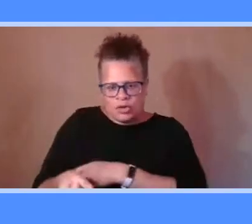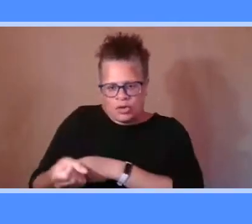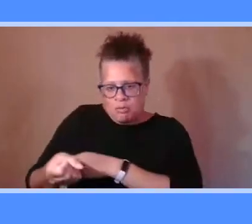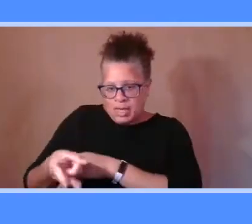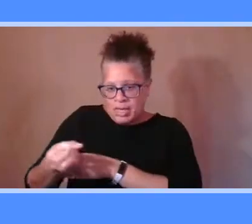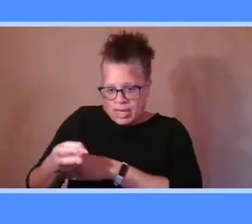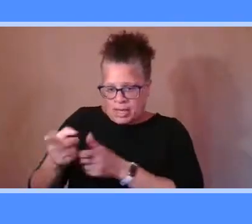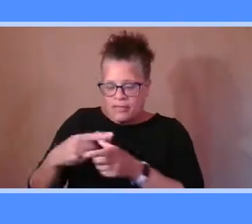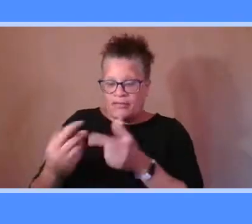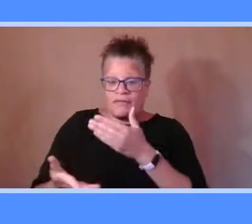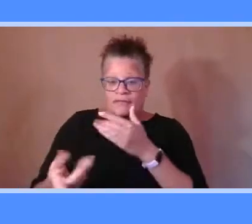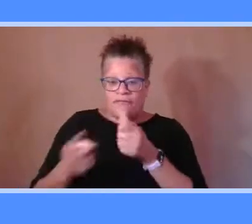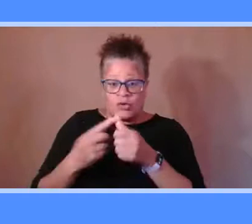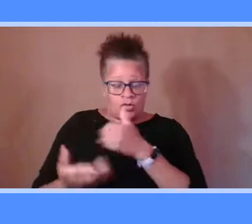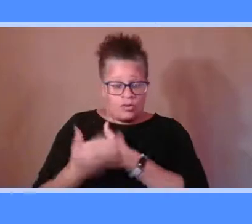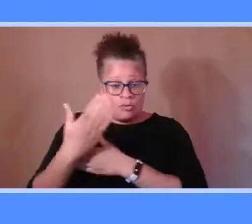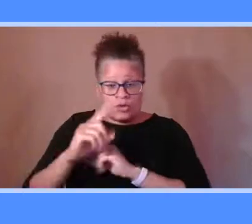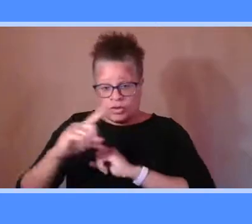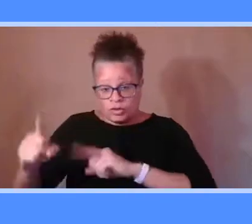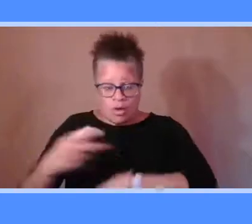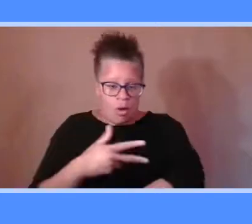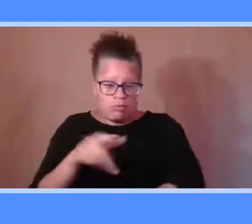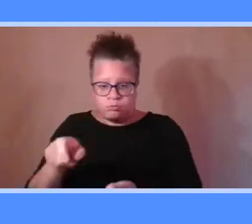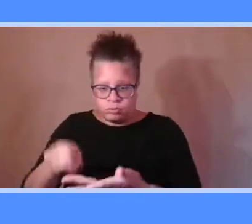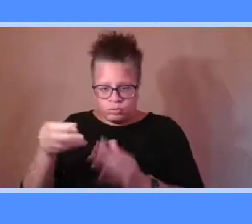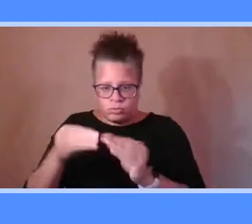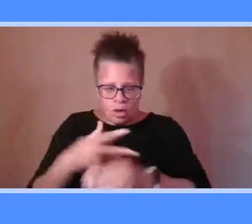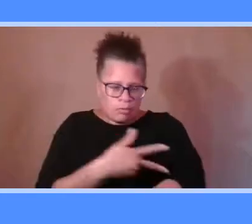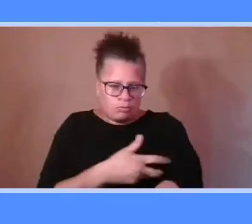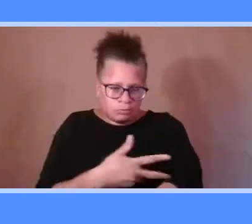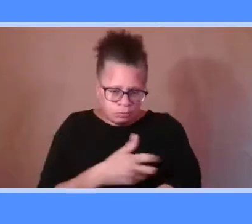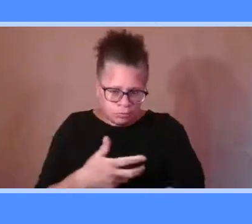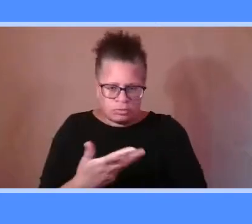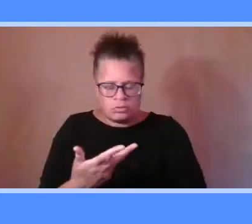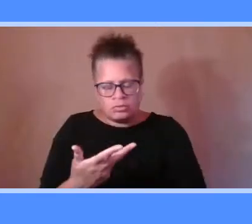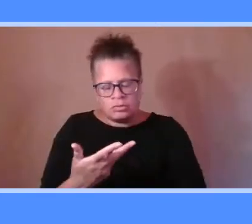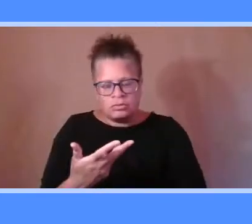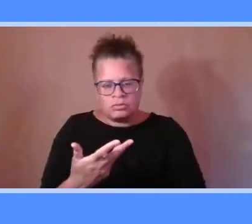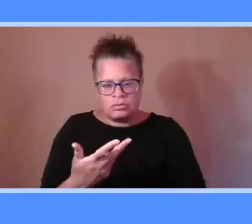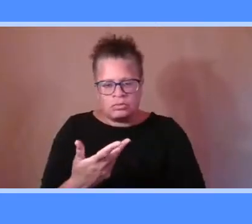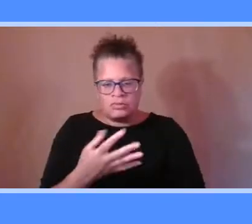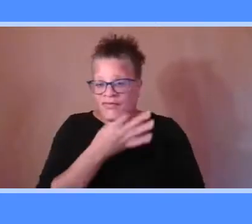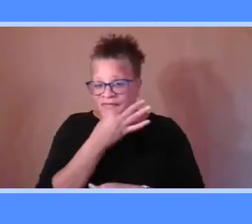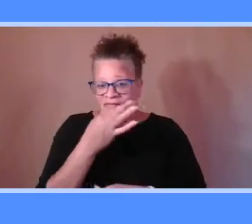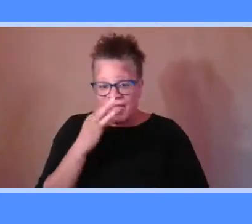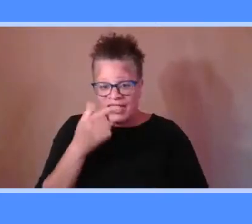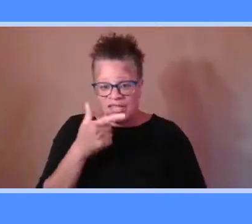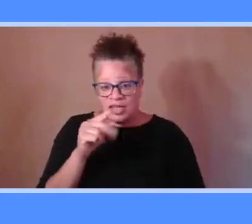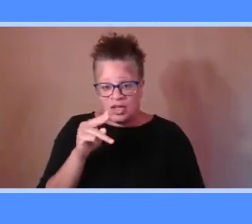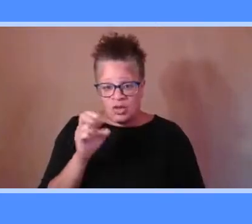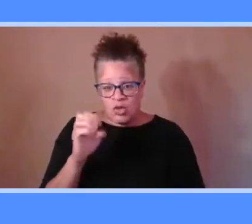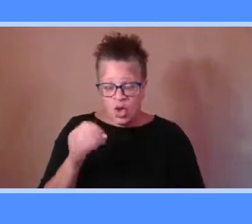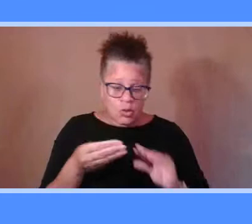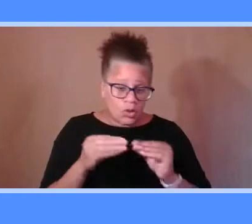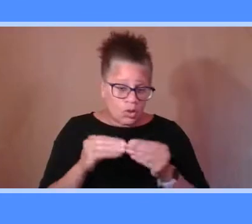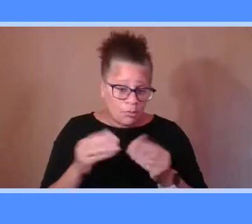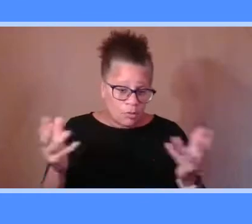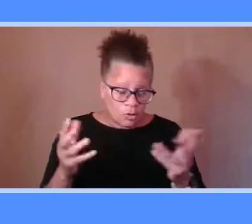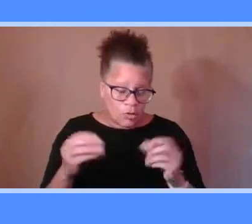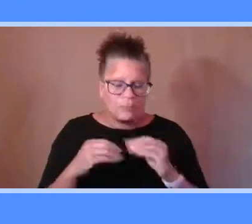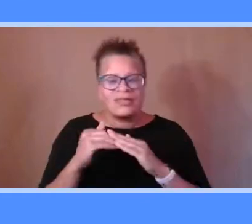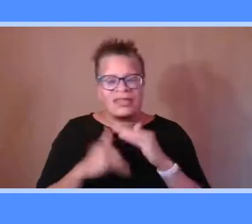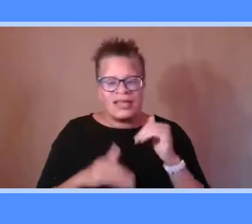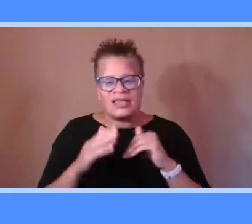then first thing in the morning, you go get your test done. A desirable fasting glucose number is less